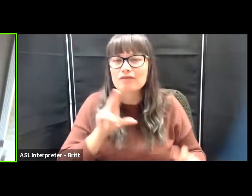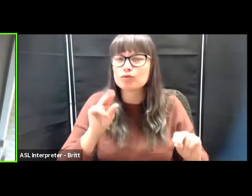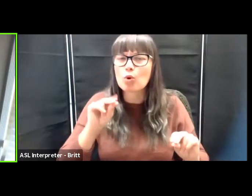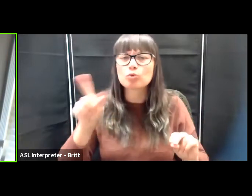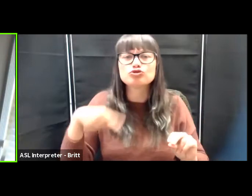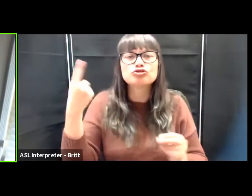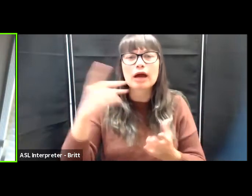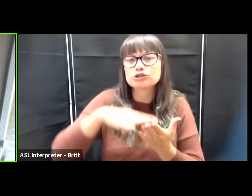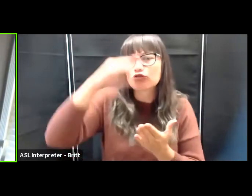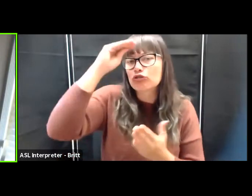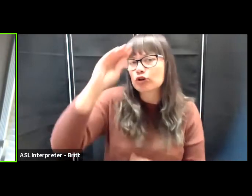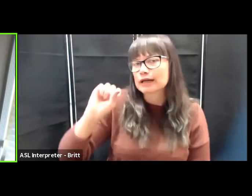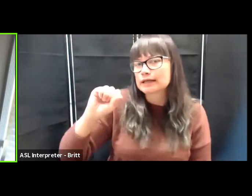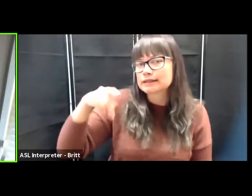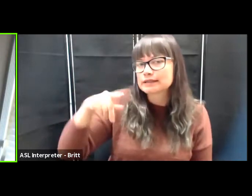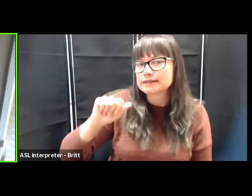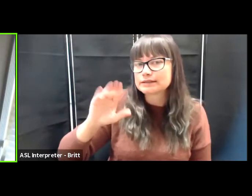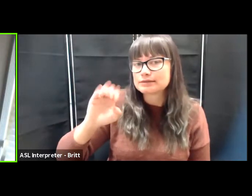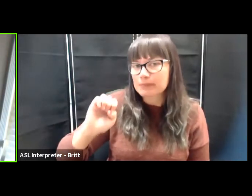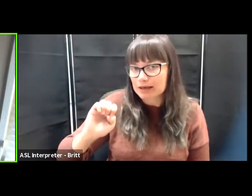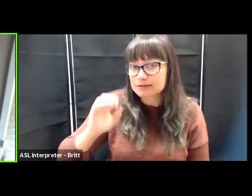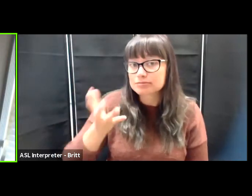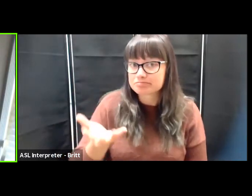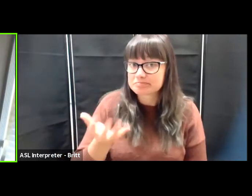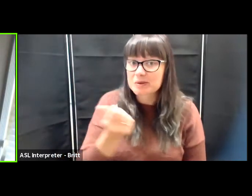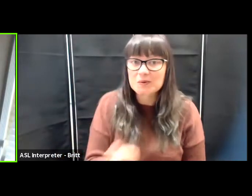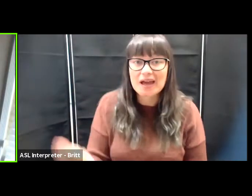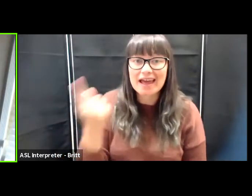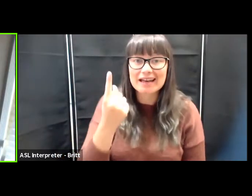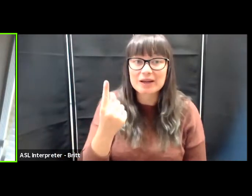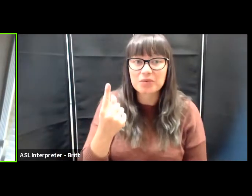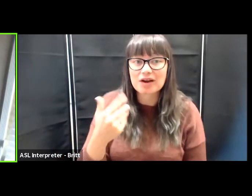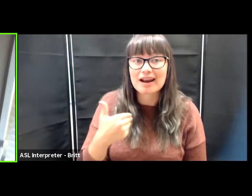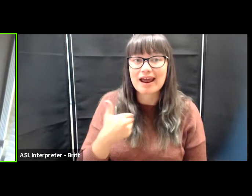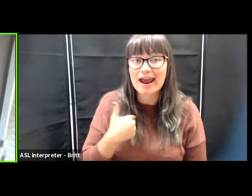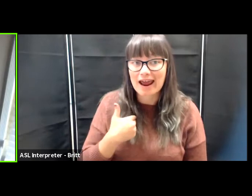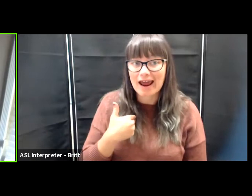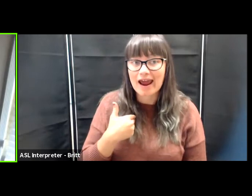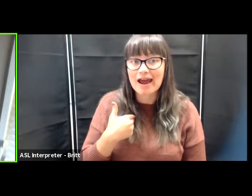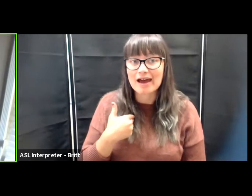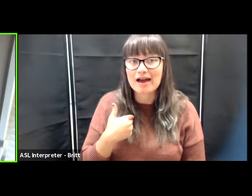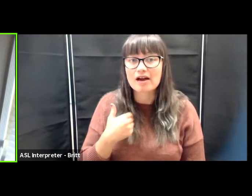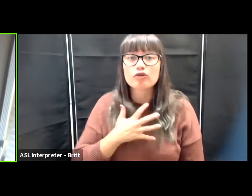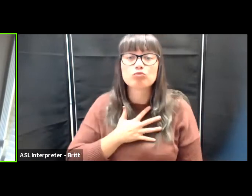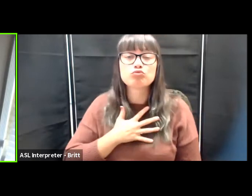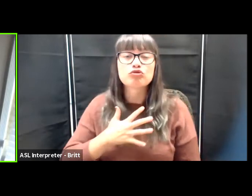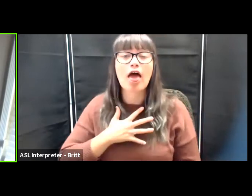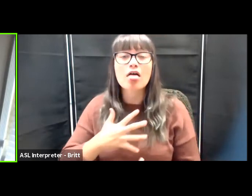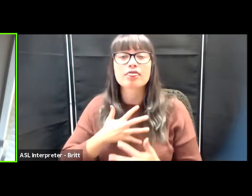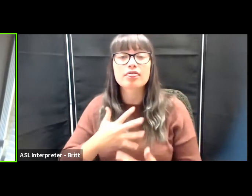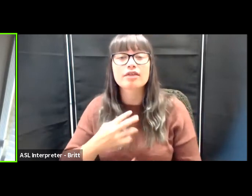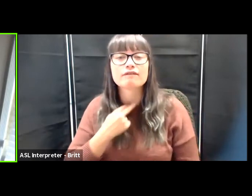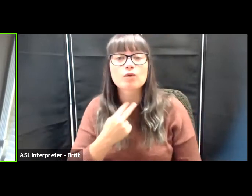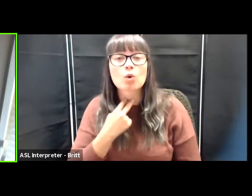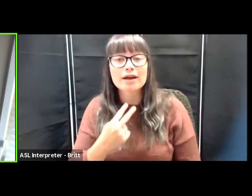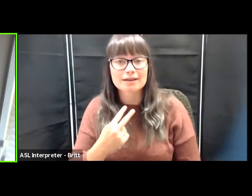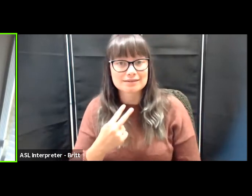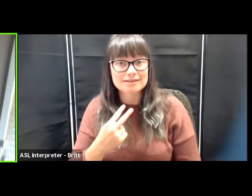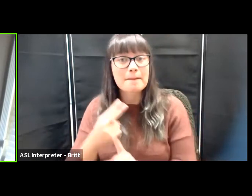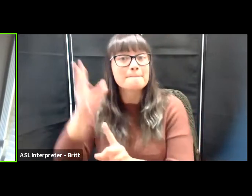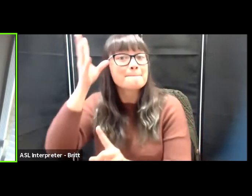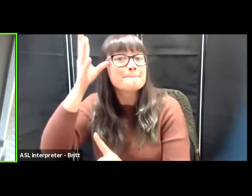right? So I'd like to invite anyone that has a breathy voice as a man to follow with me